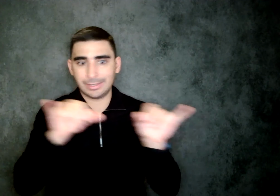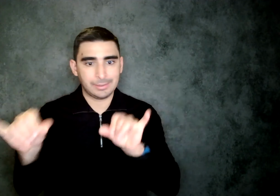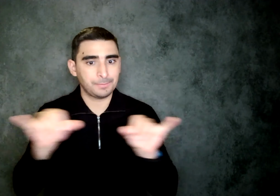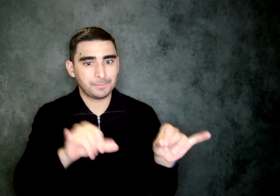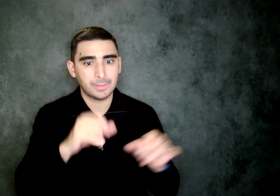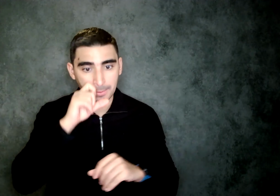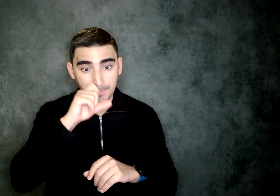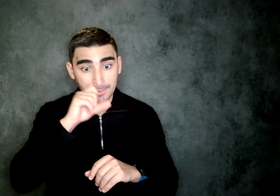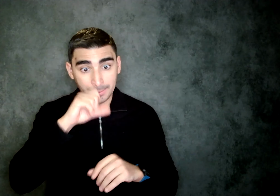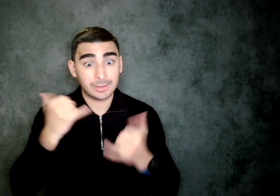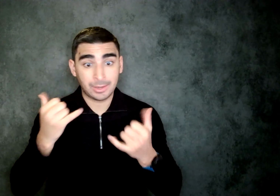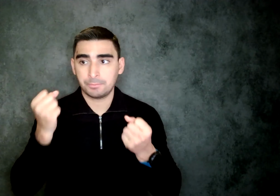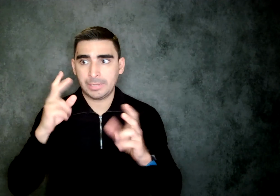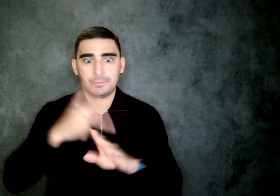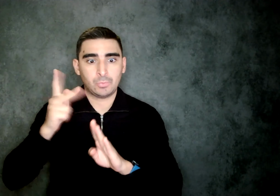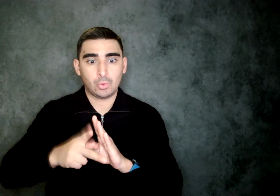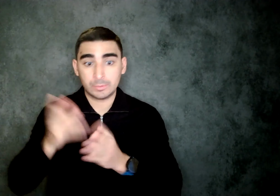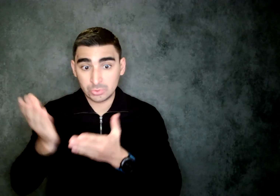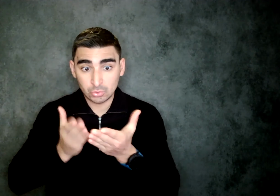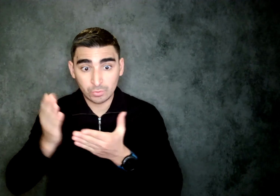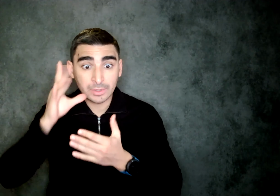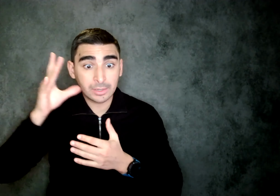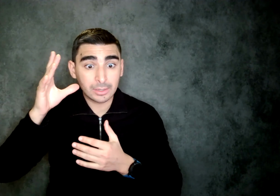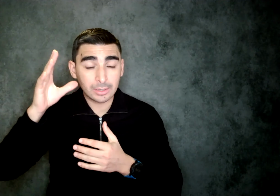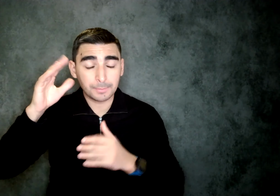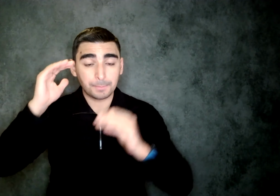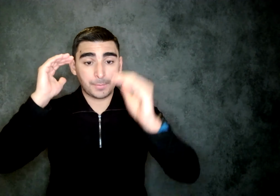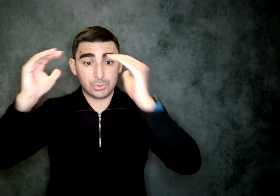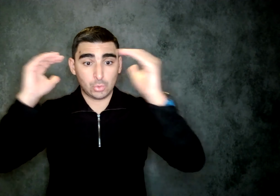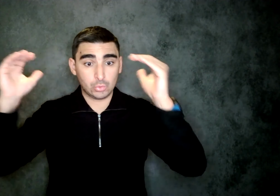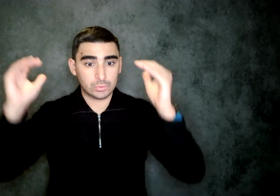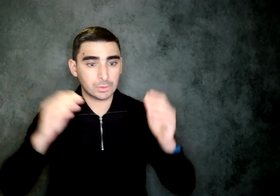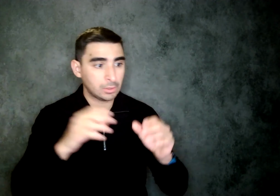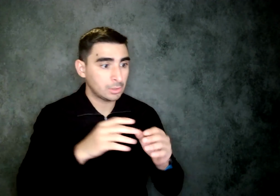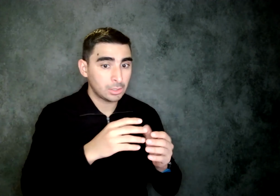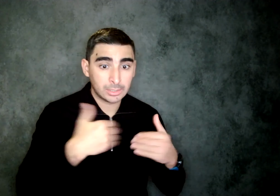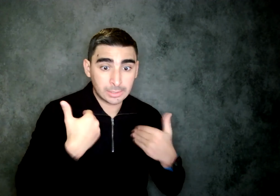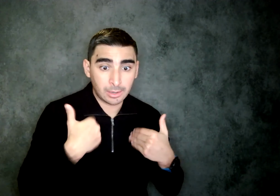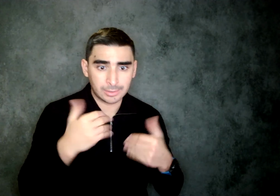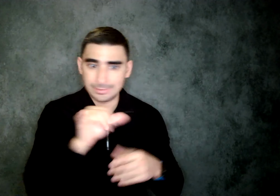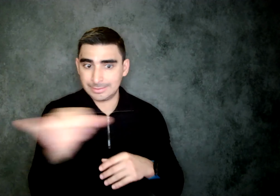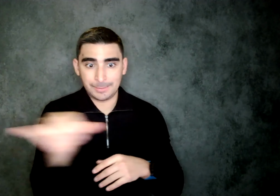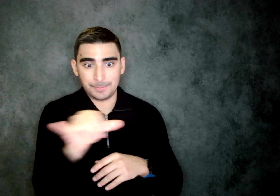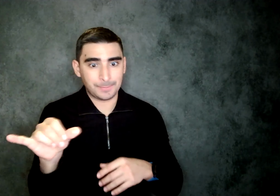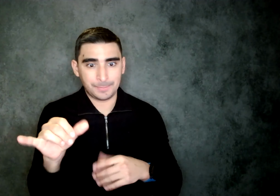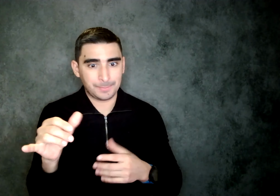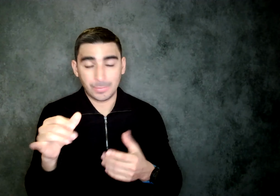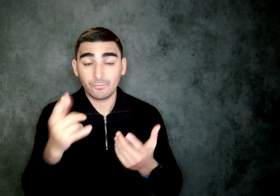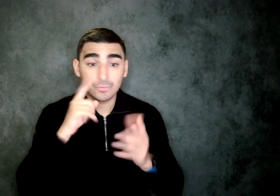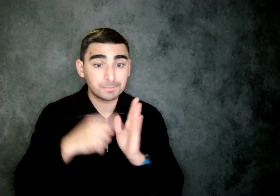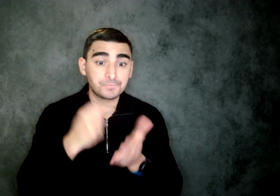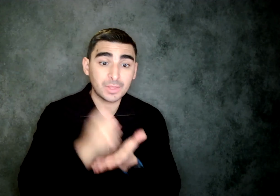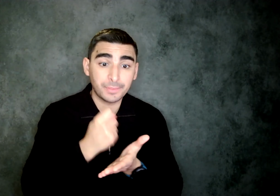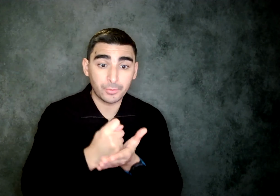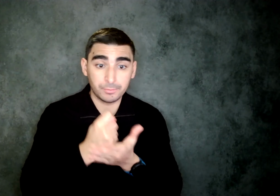programs trying to serve adults and trying to serve youth the same, and it doesn't work. First of all, our therapists are different. The therapists